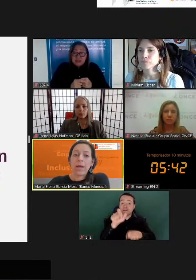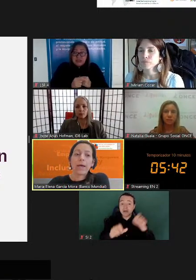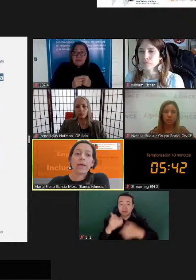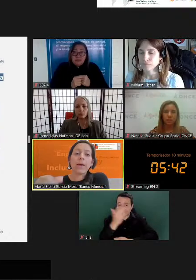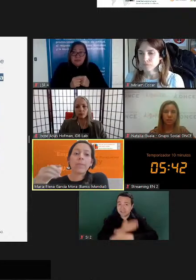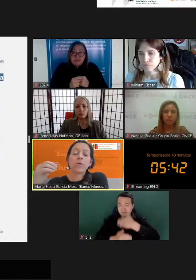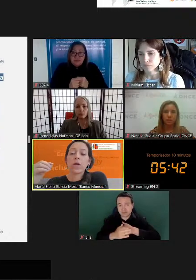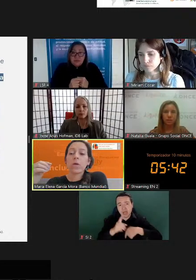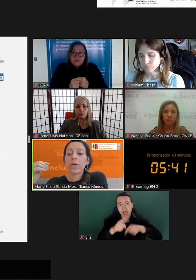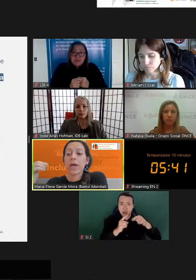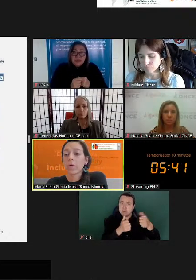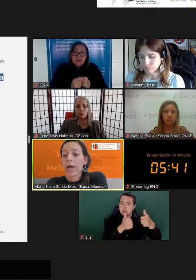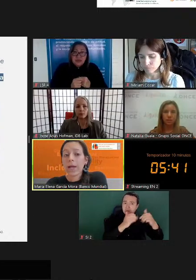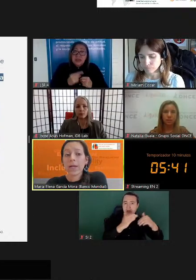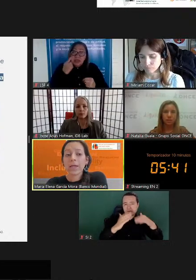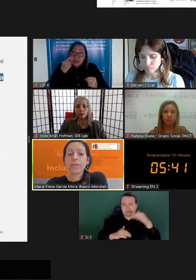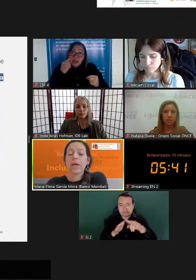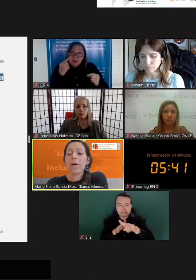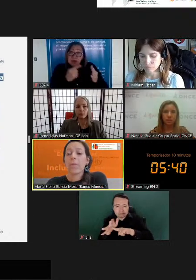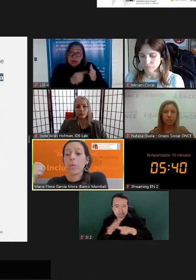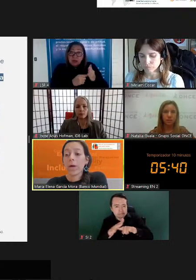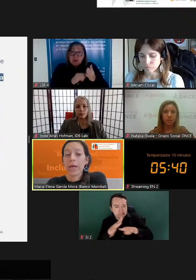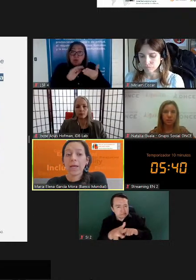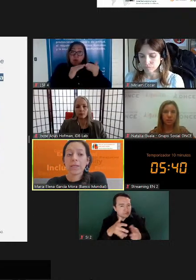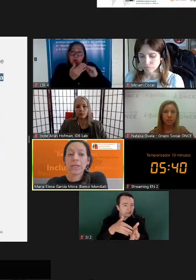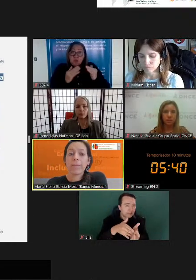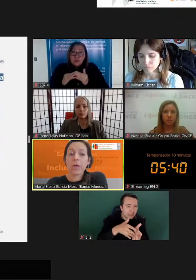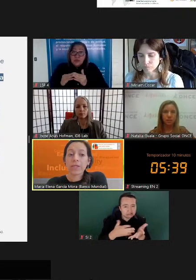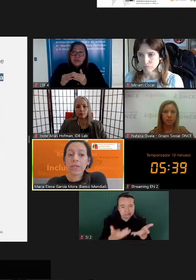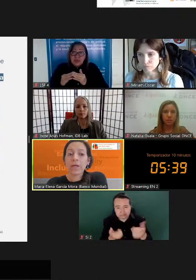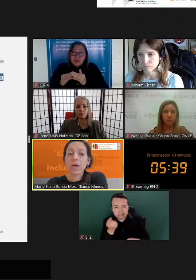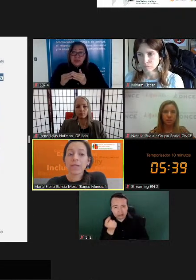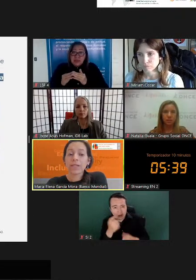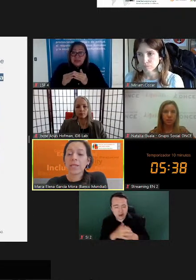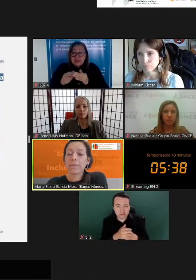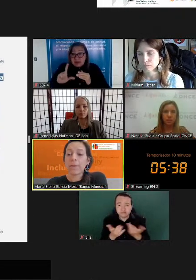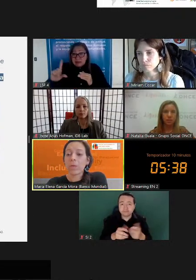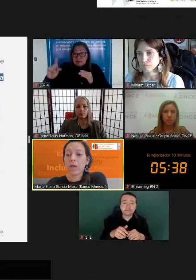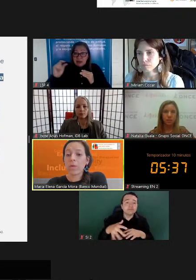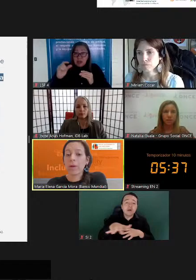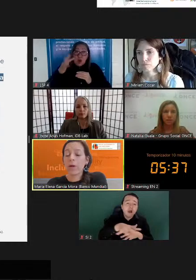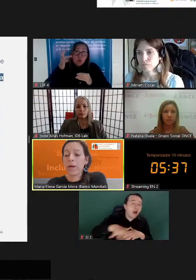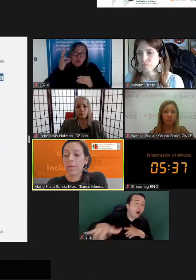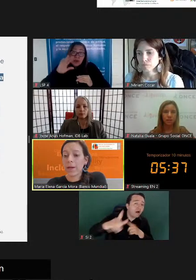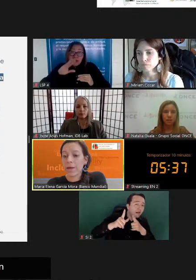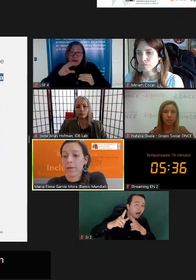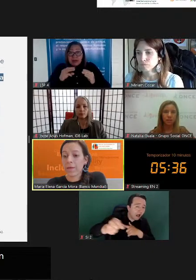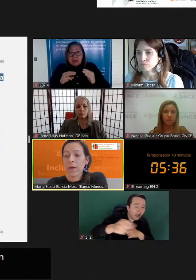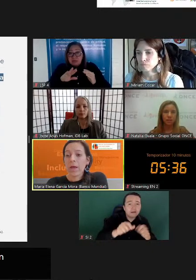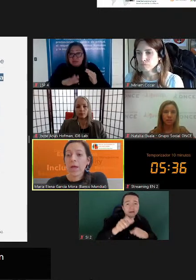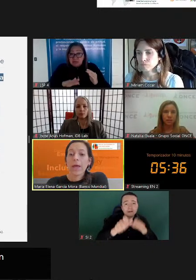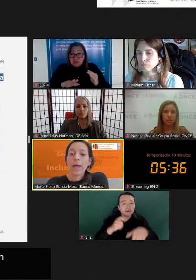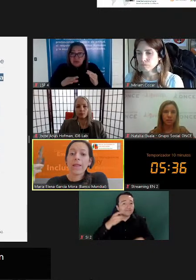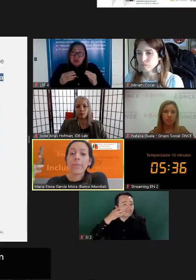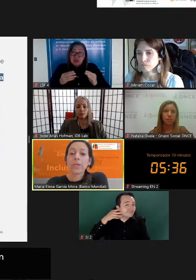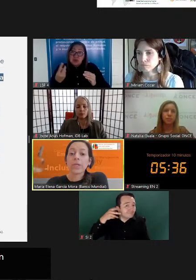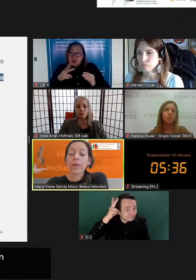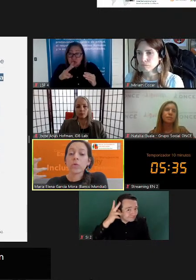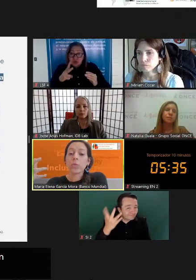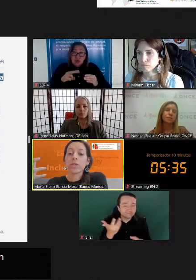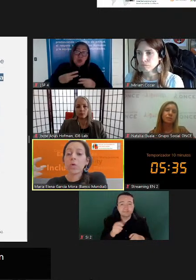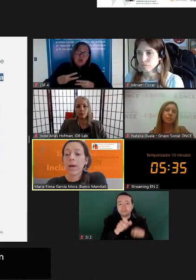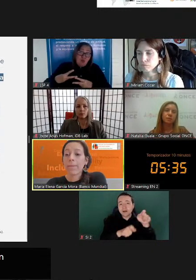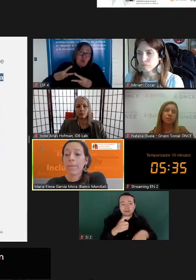is that some persons with disabilities are more vulnerable than others we have rural communities in women and